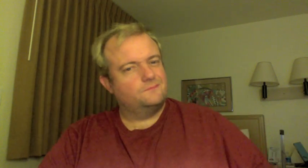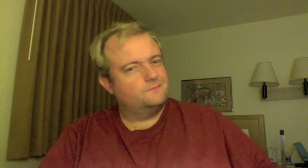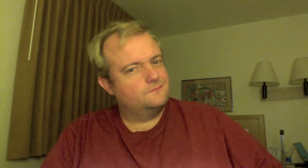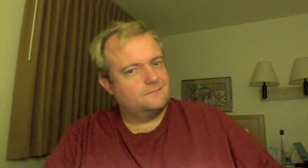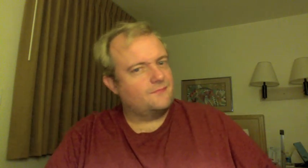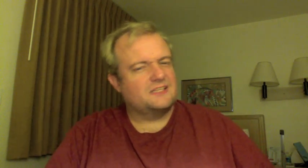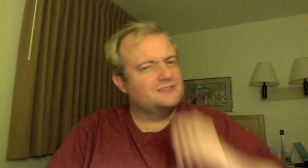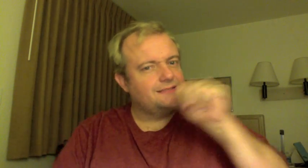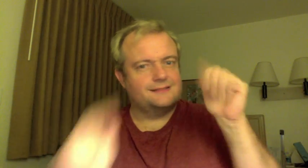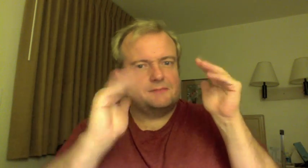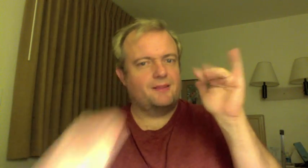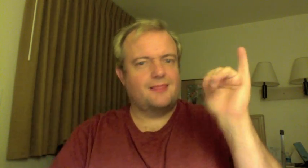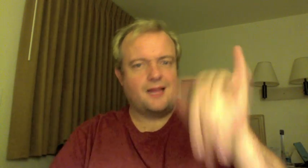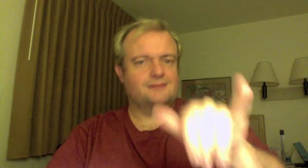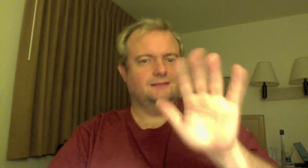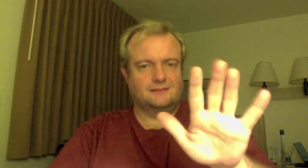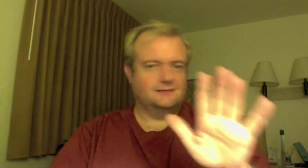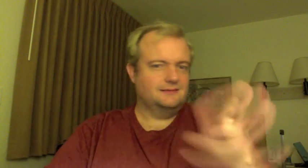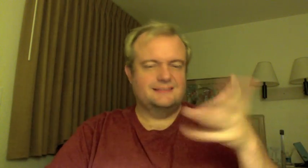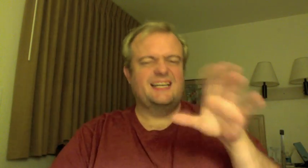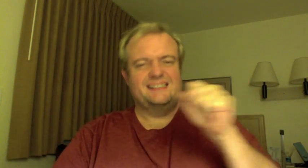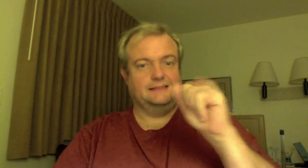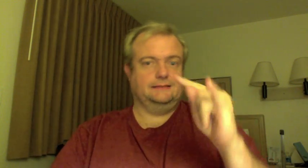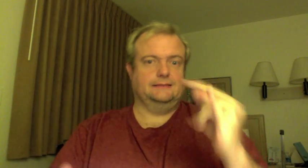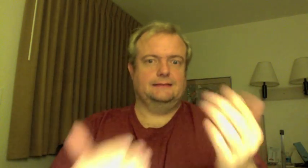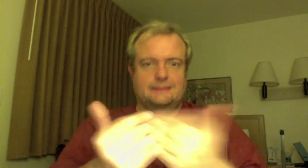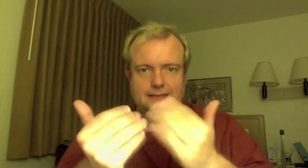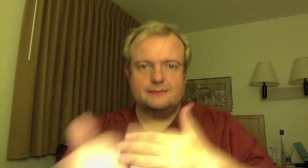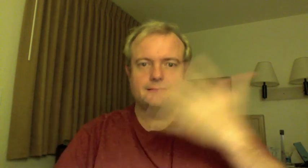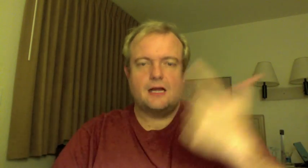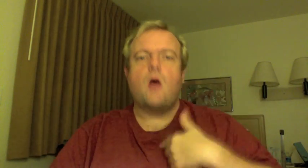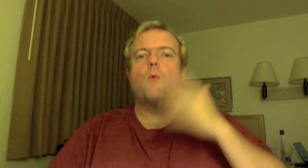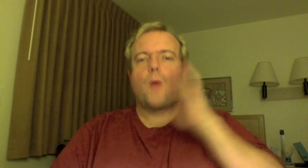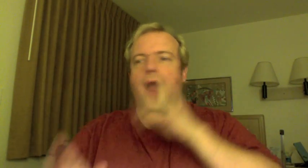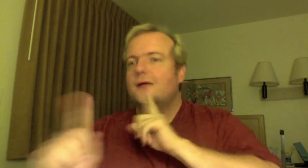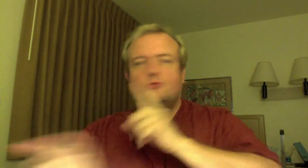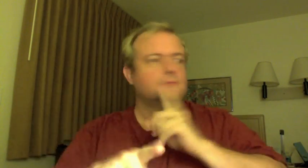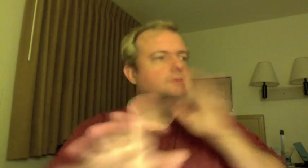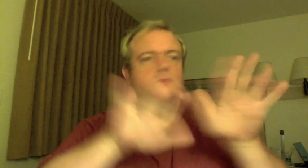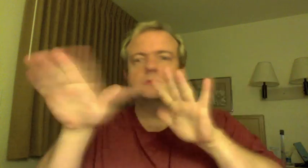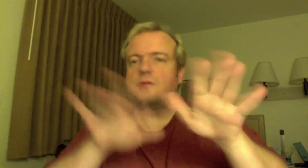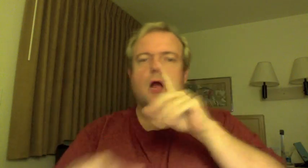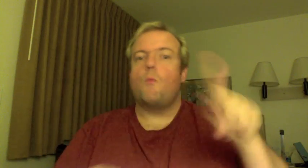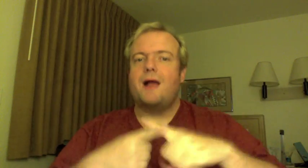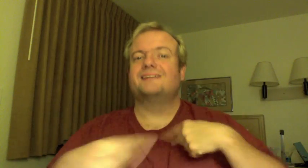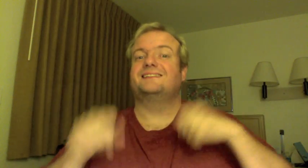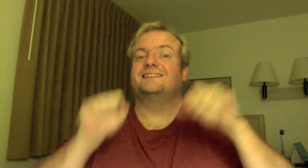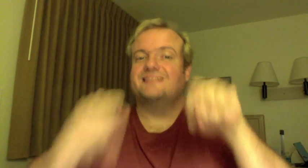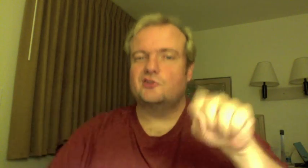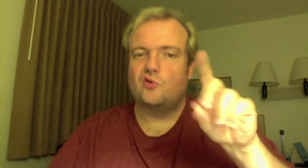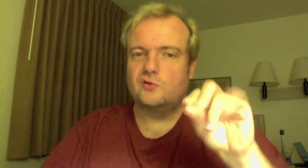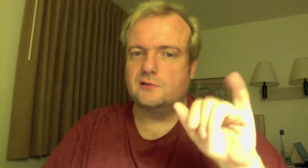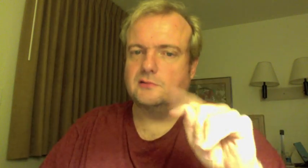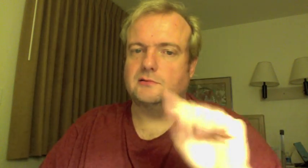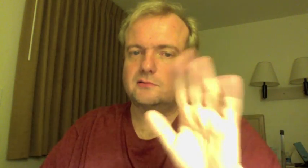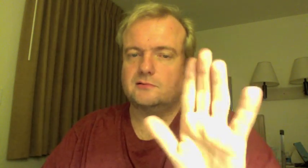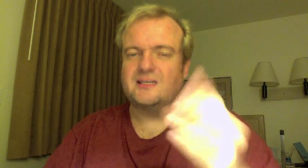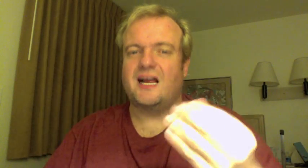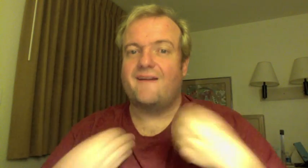together. A third set of beams supports the stairways that connect the multiple levels and provides a frame